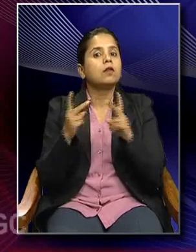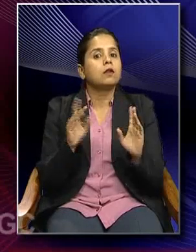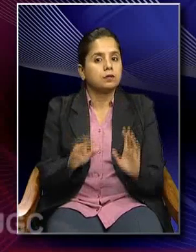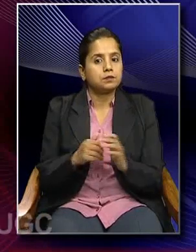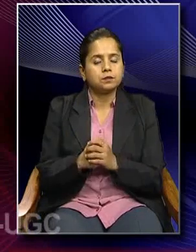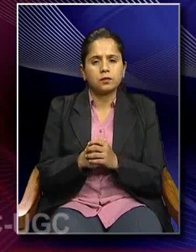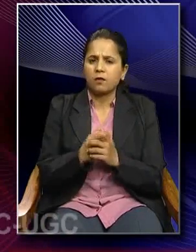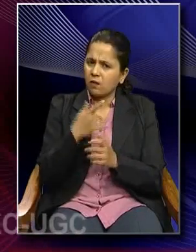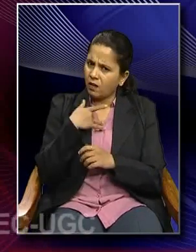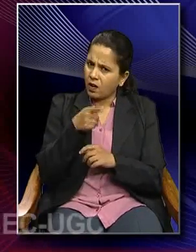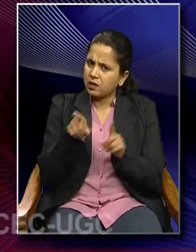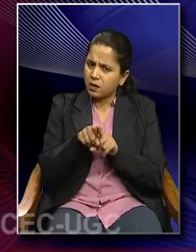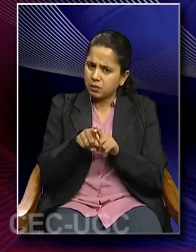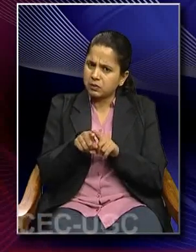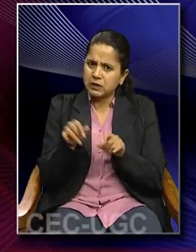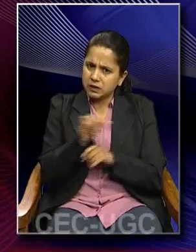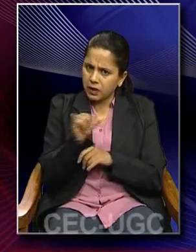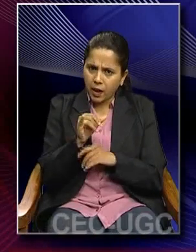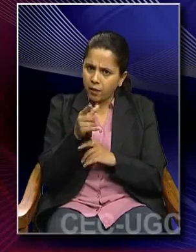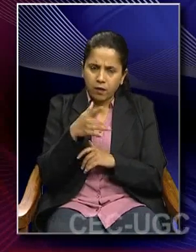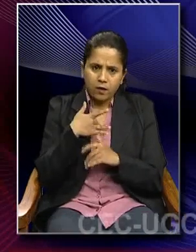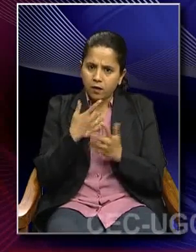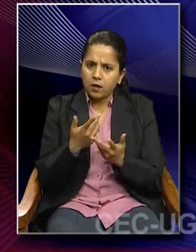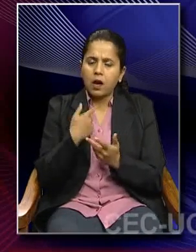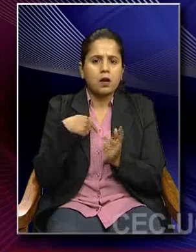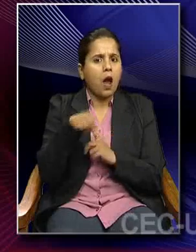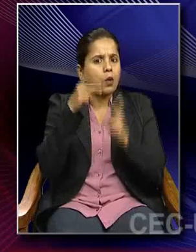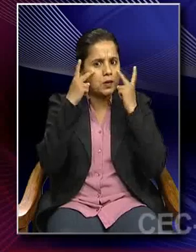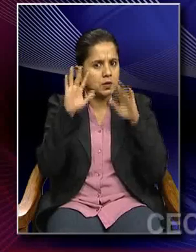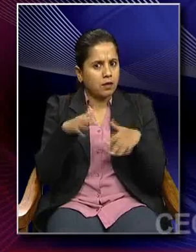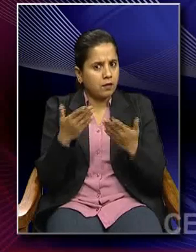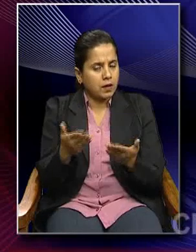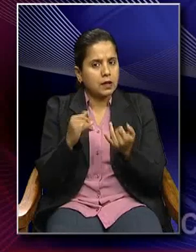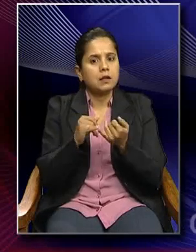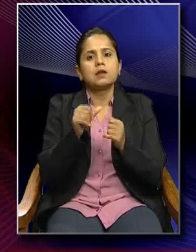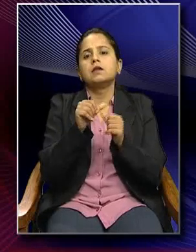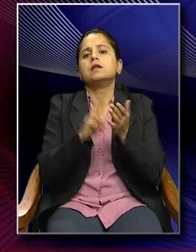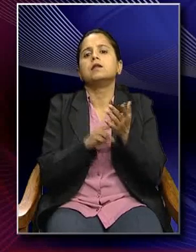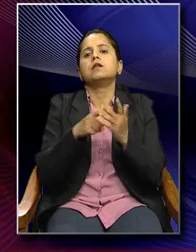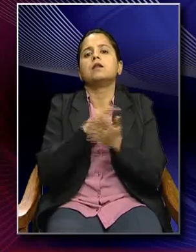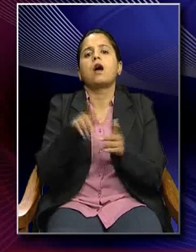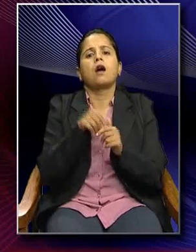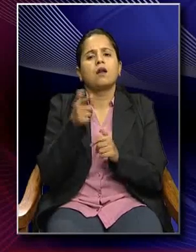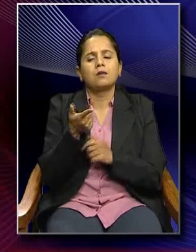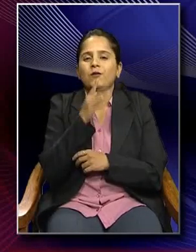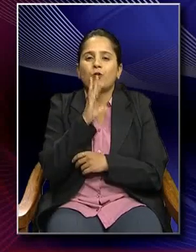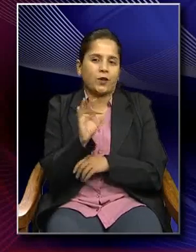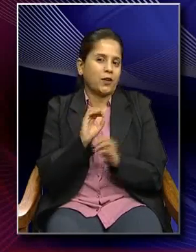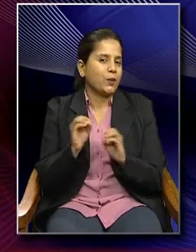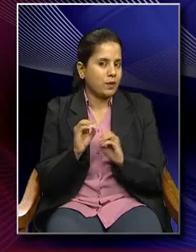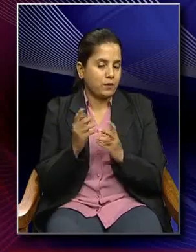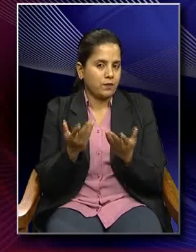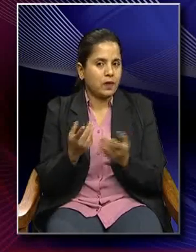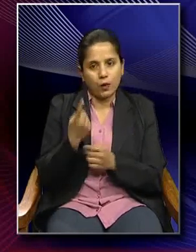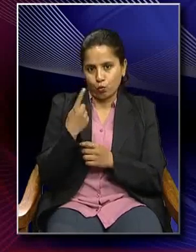So, is it the same kind of dualism that we are seeing here in Sāṅkhya philosophy? Not really.